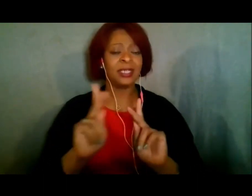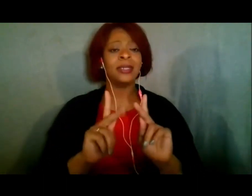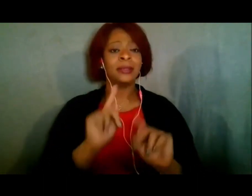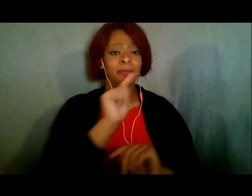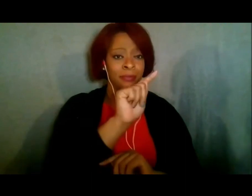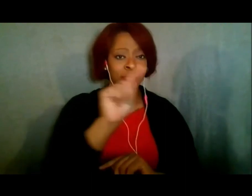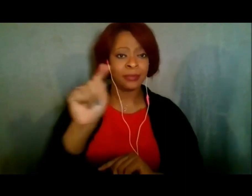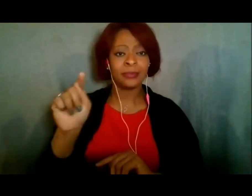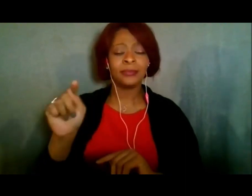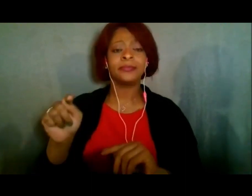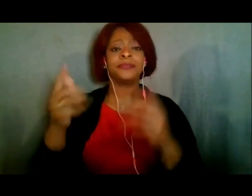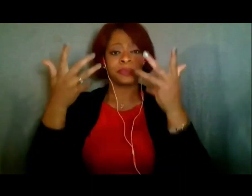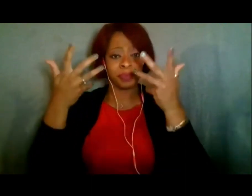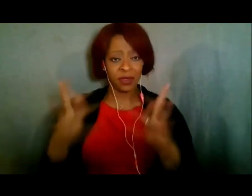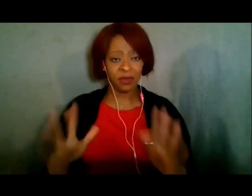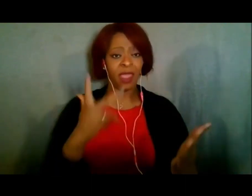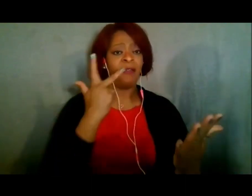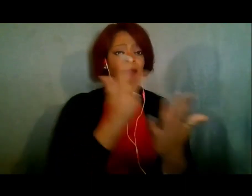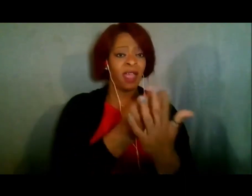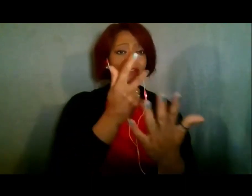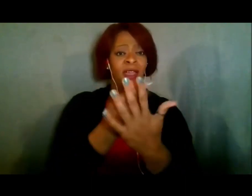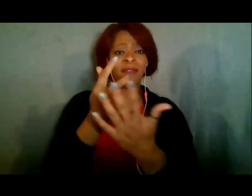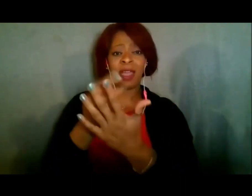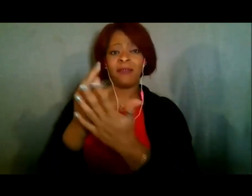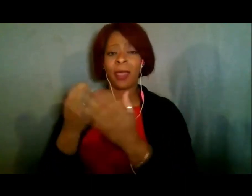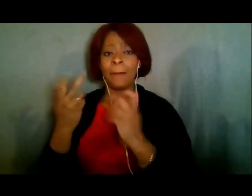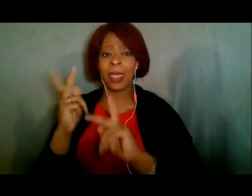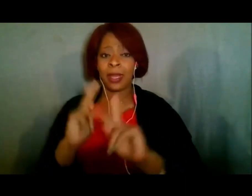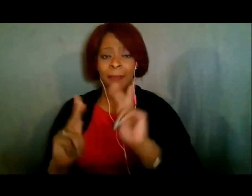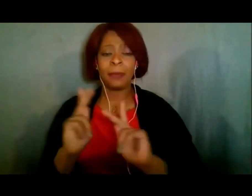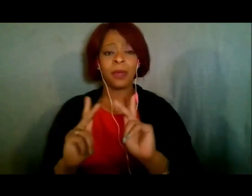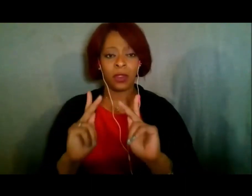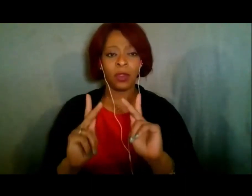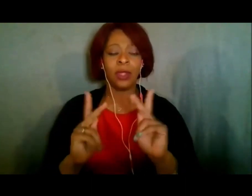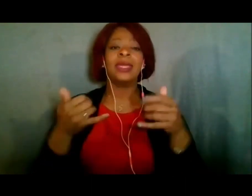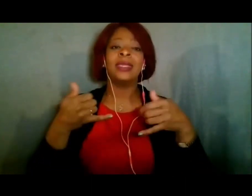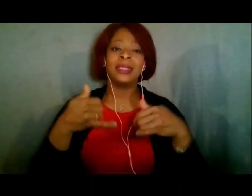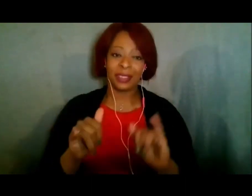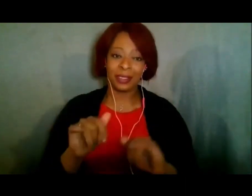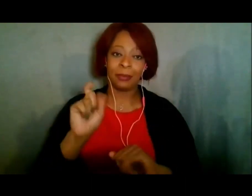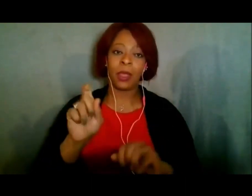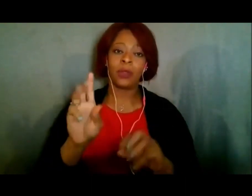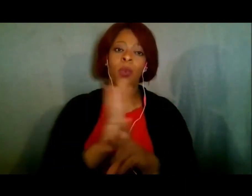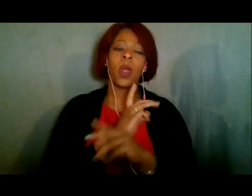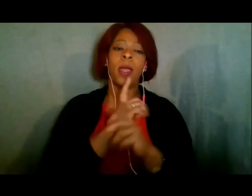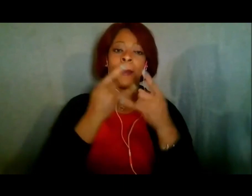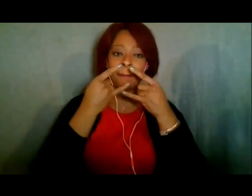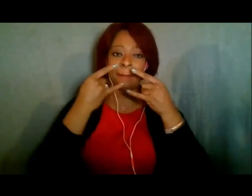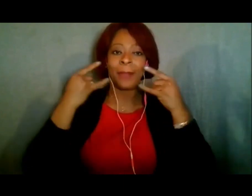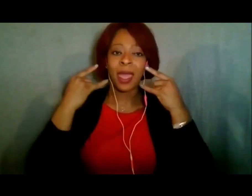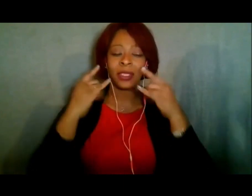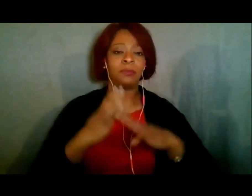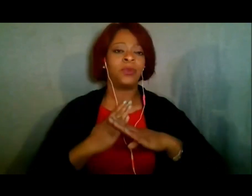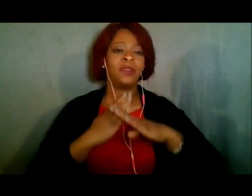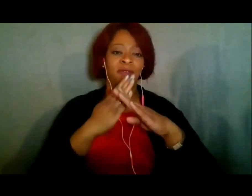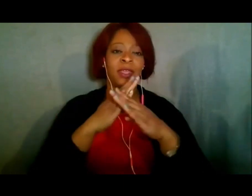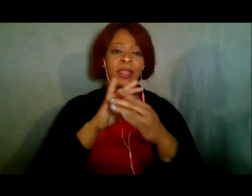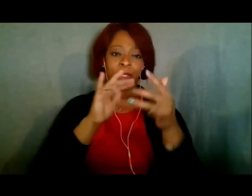has been vaccinated, we still need to wear our masks to prevent any kind of